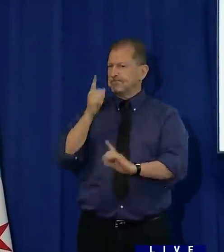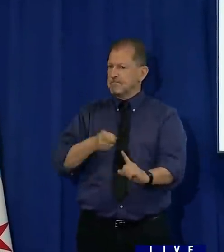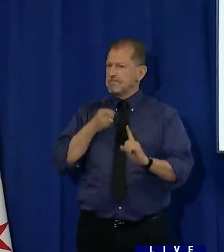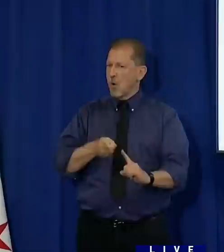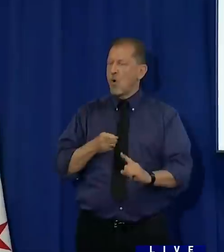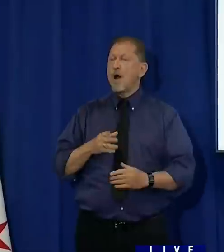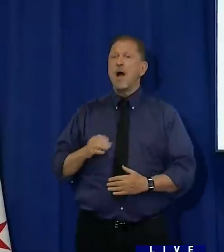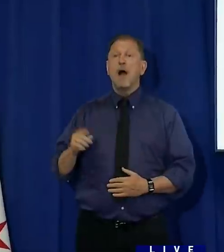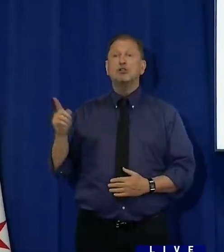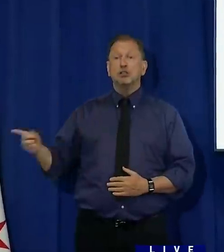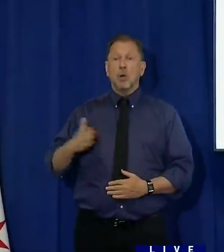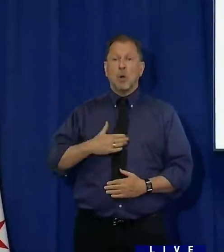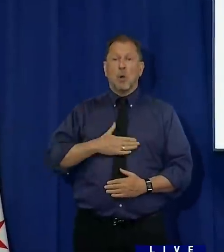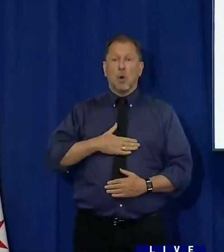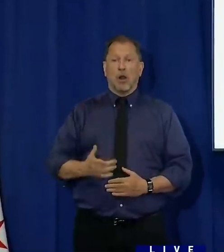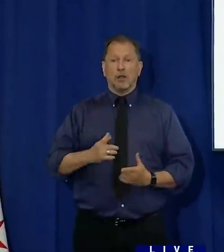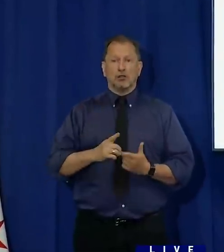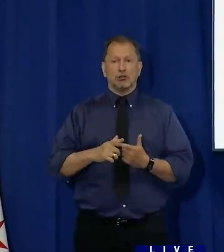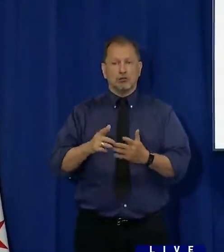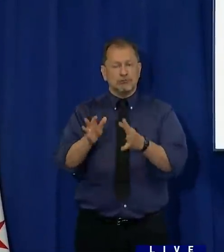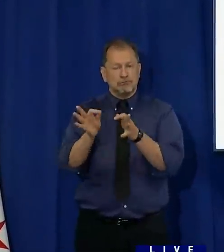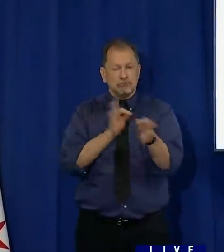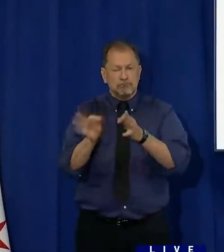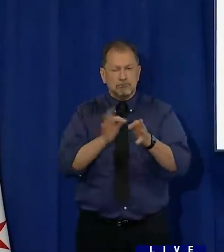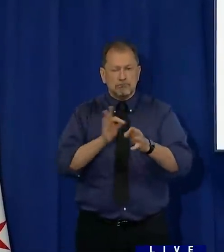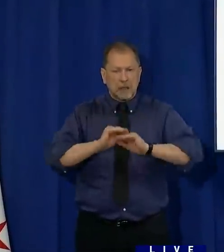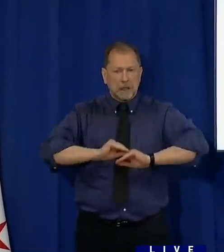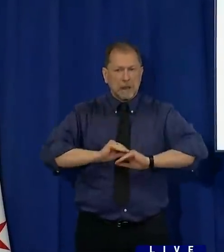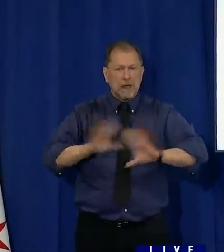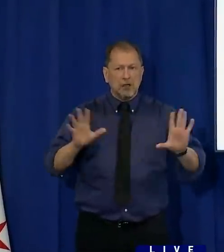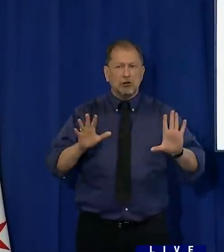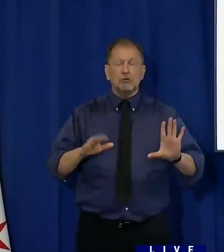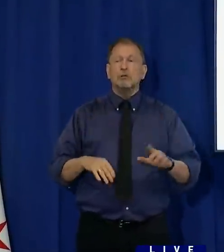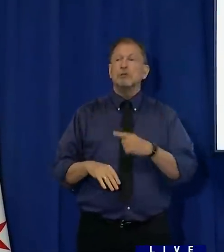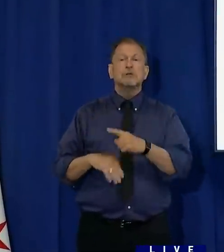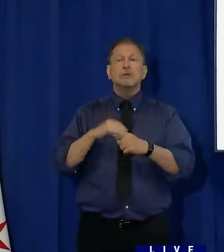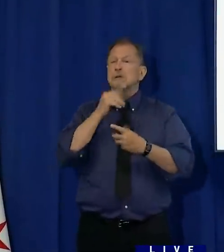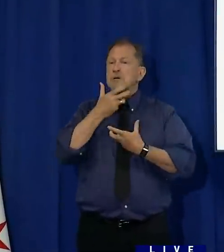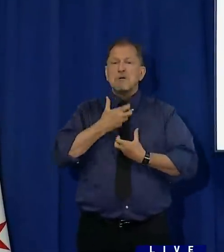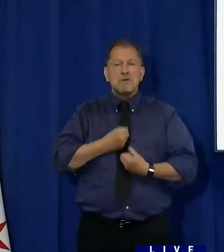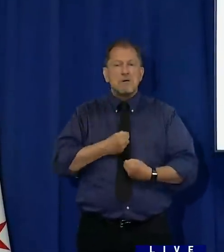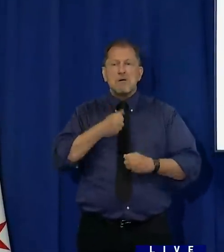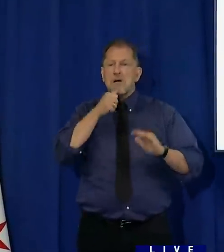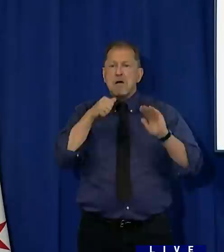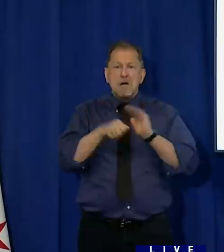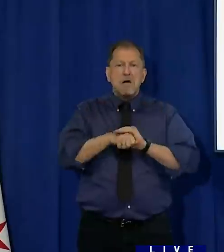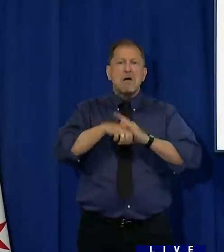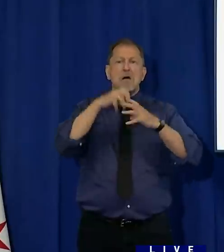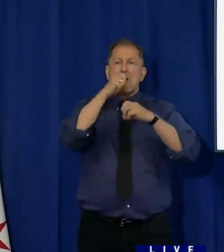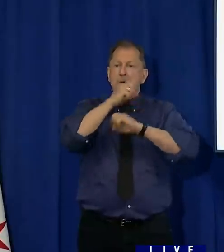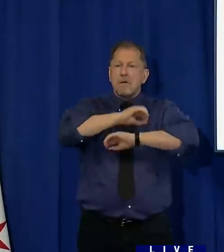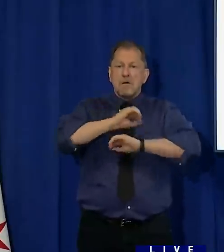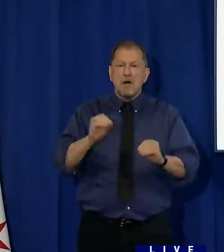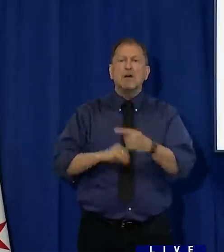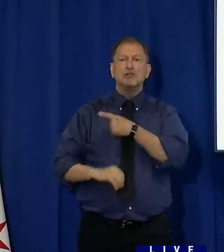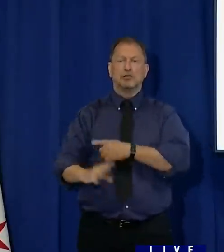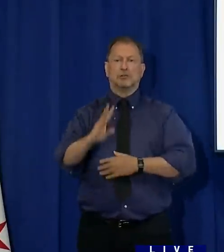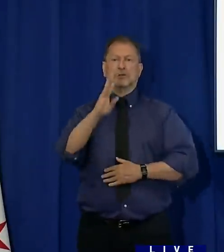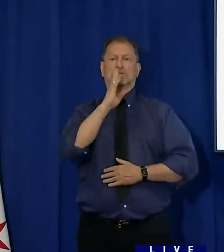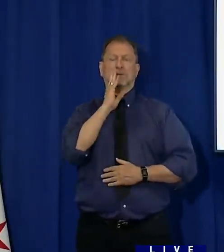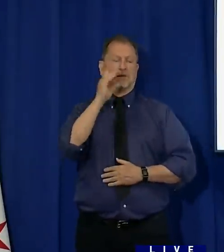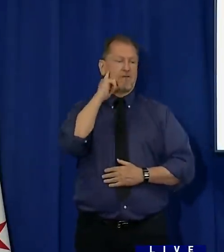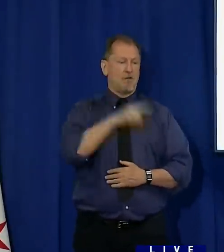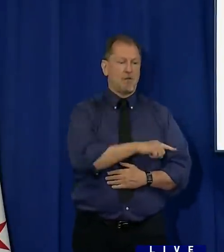speaks and provides a voice to all those who have no